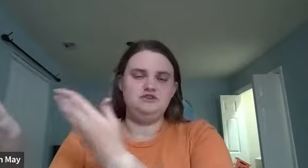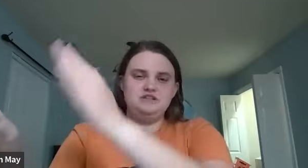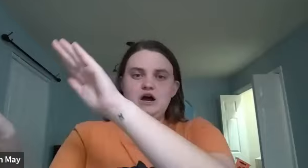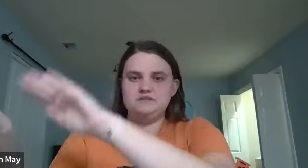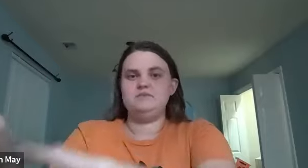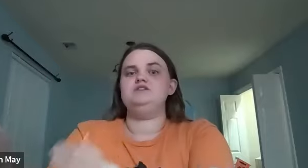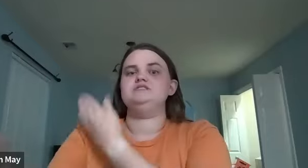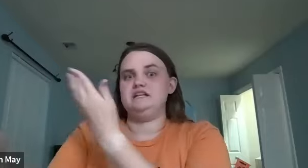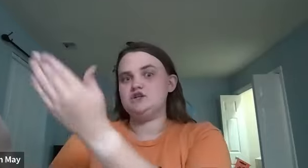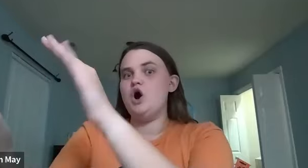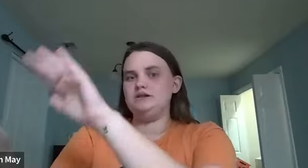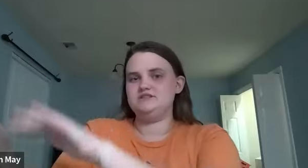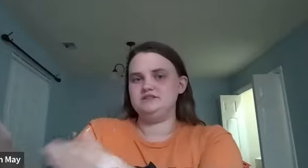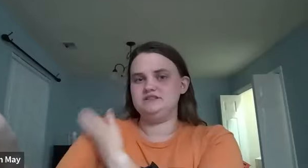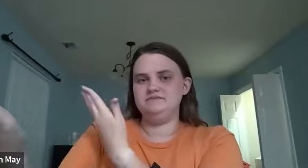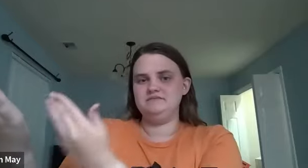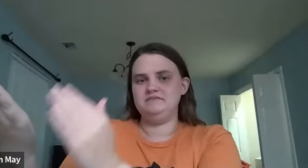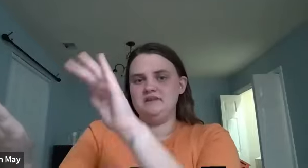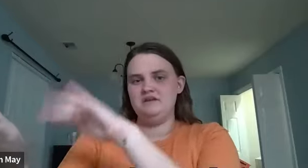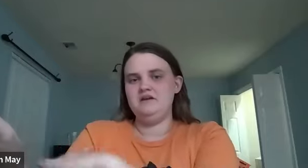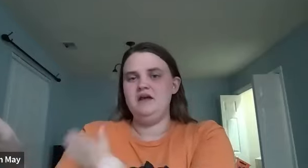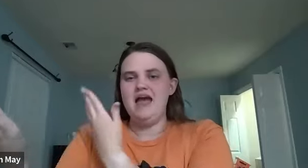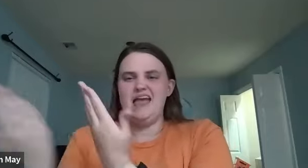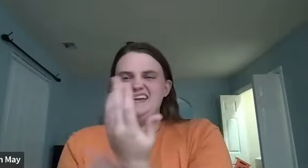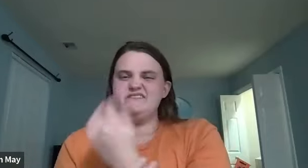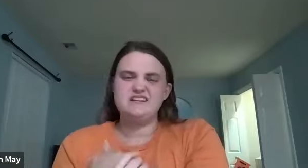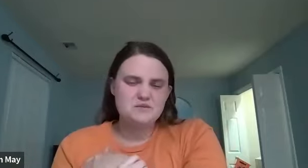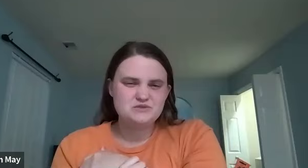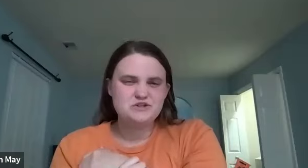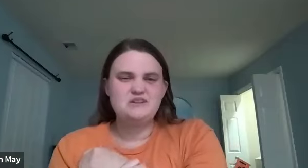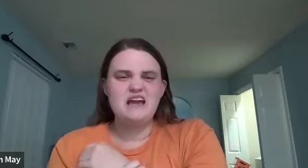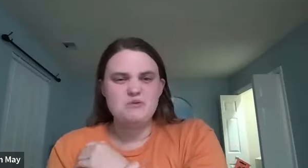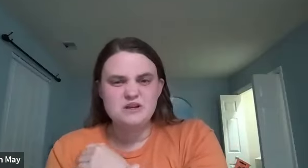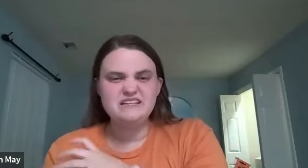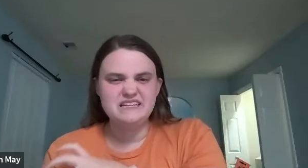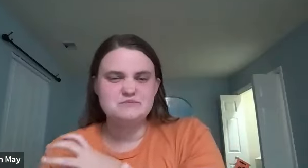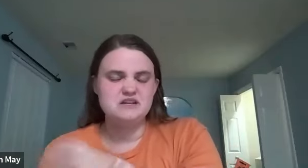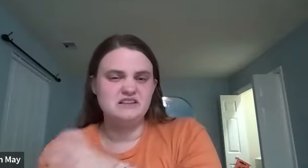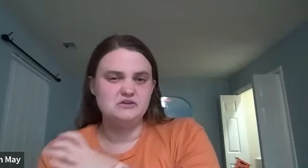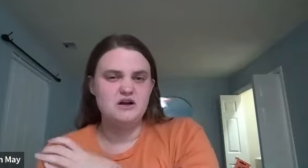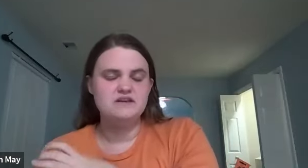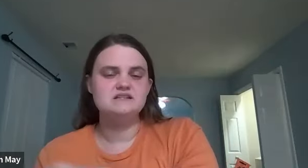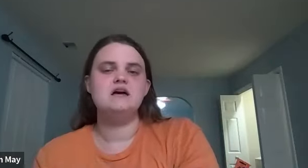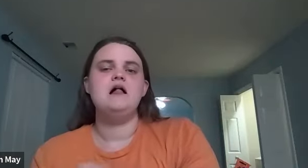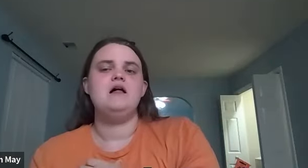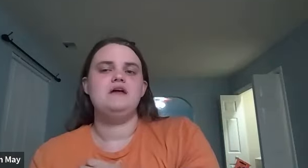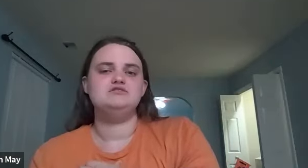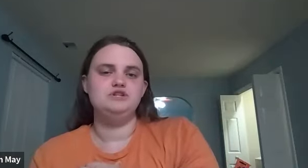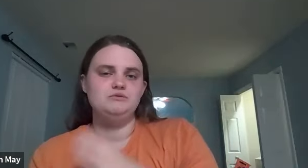usually helps them understand it's concert. And if it comes to where you're like, I really need to be clear on this, that's when you would